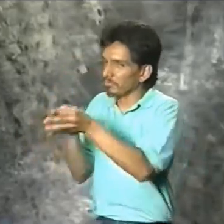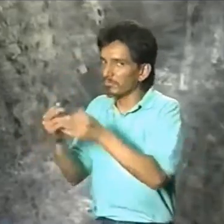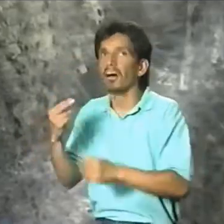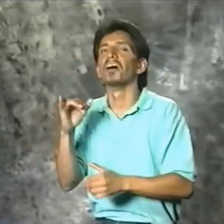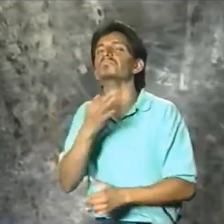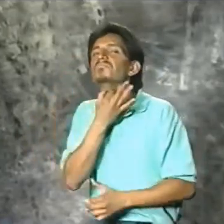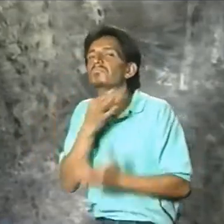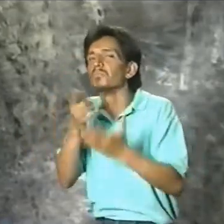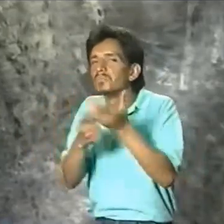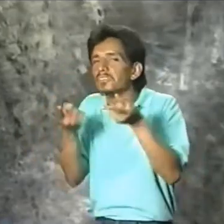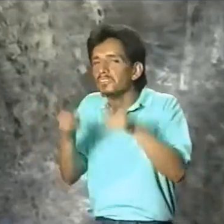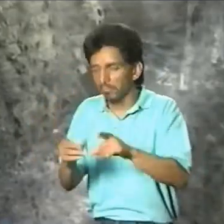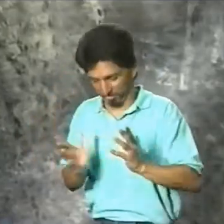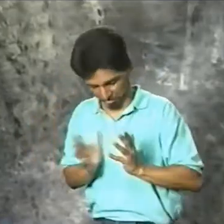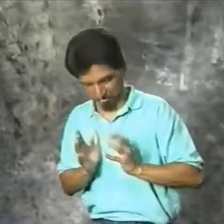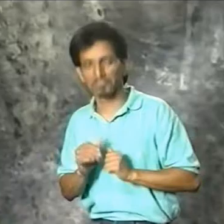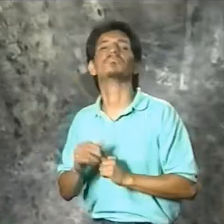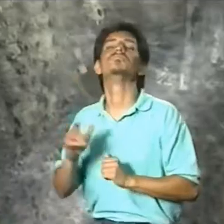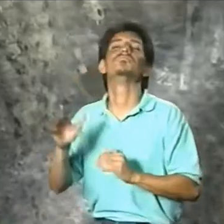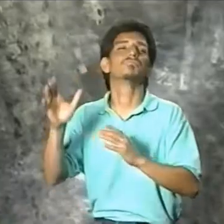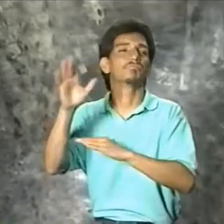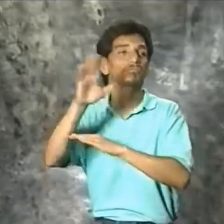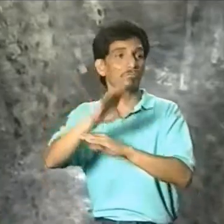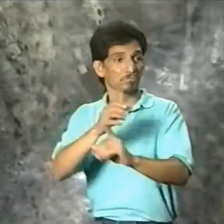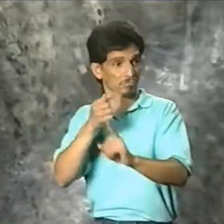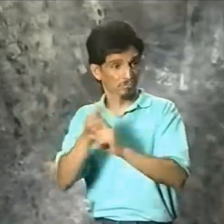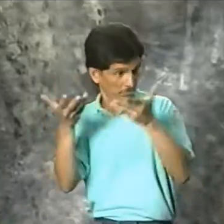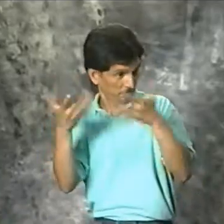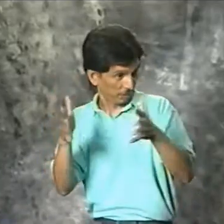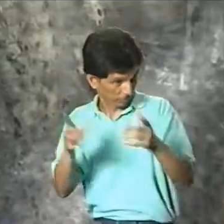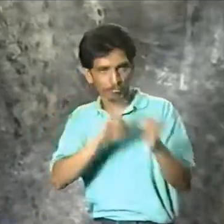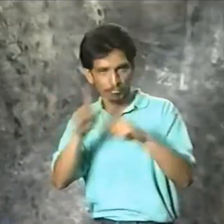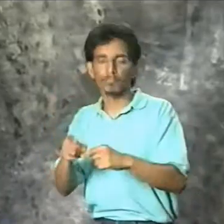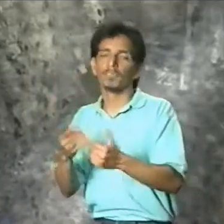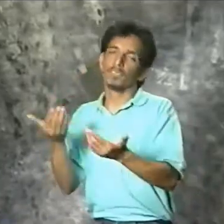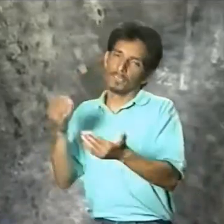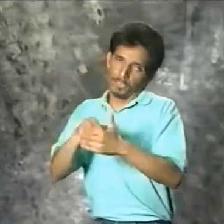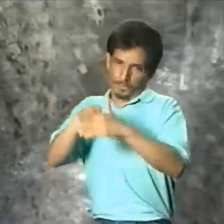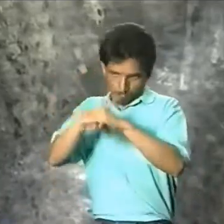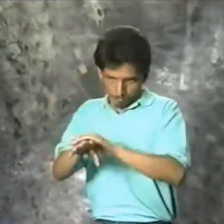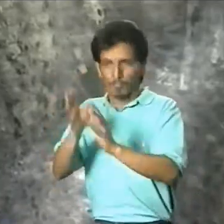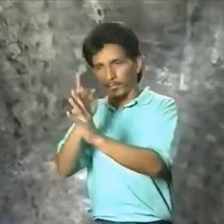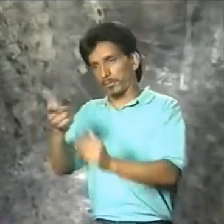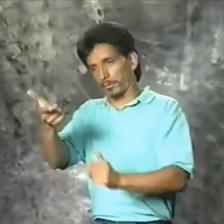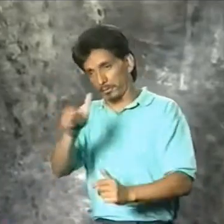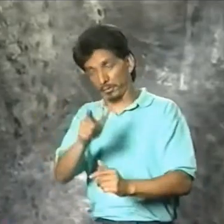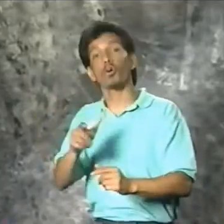I explained the situation to my girlfriend a little bit. So we'll see what happens this time. So once we were going